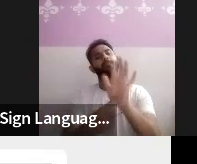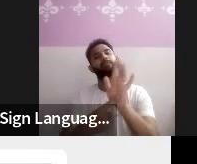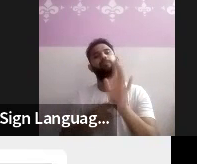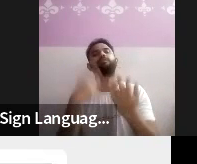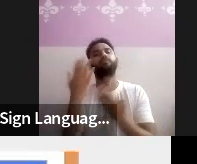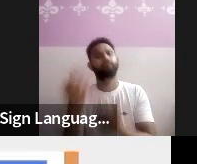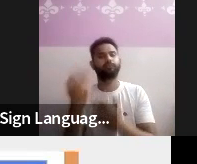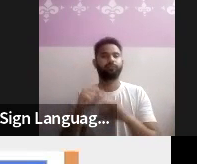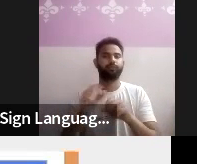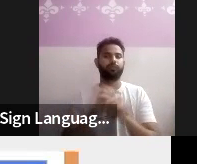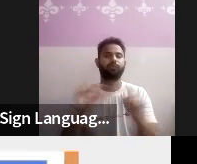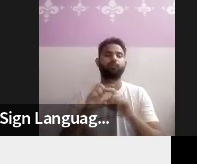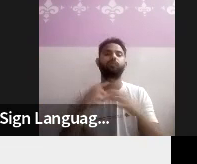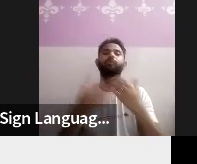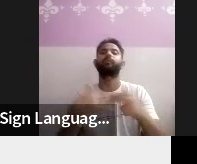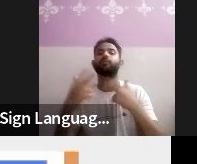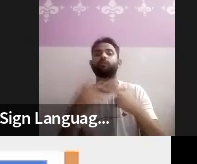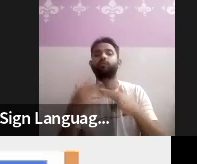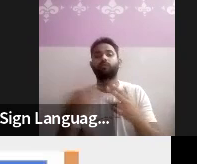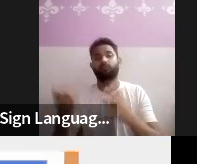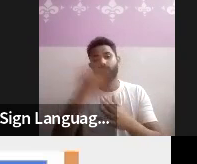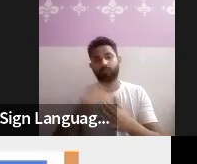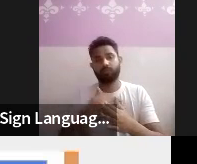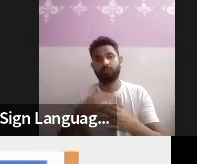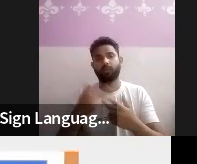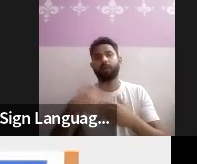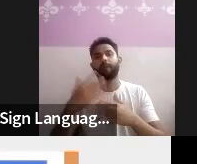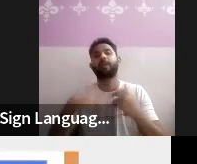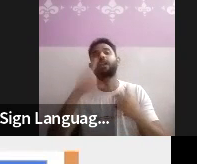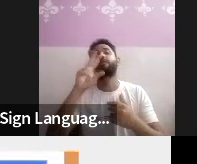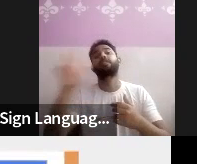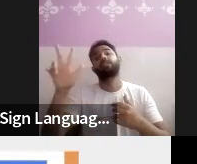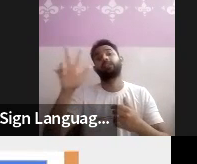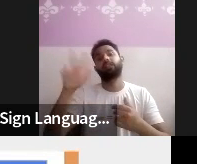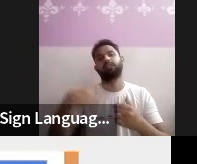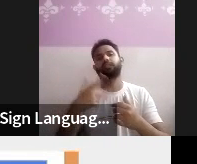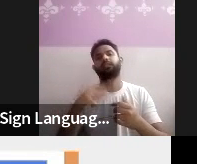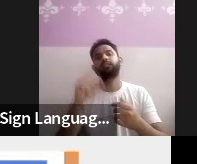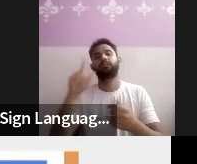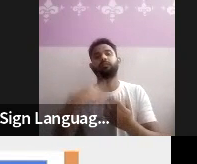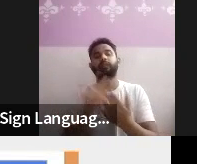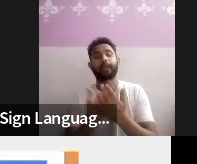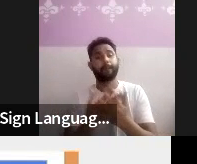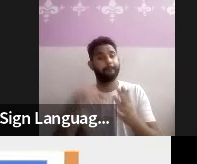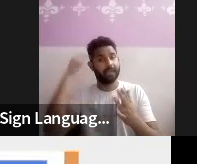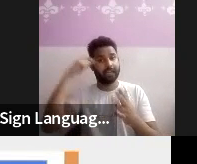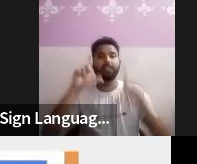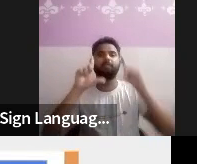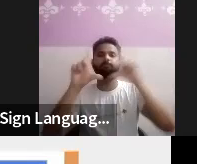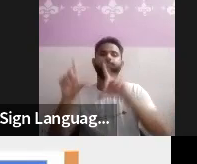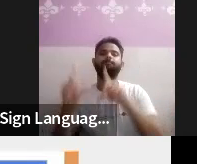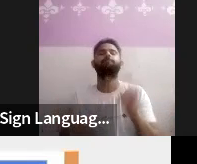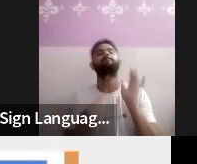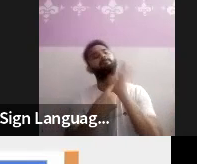establishment. And then you go to, again, this is not very easy part of the